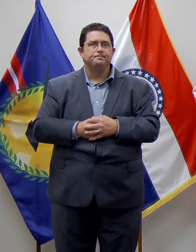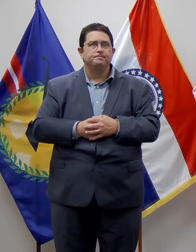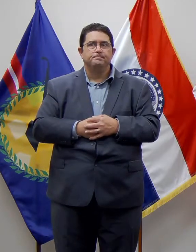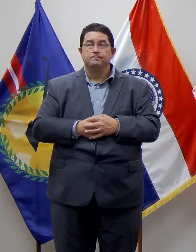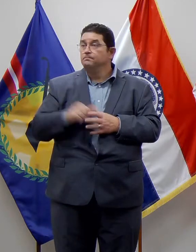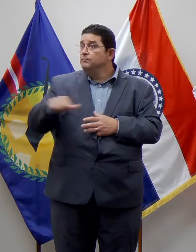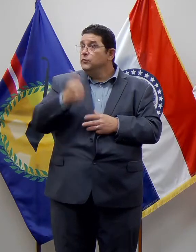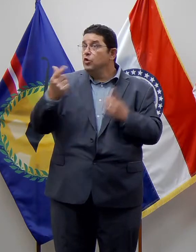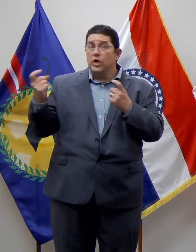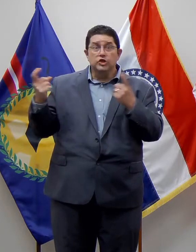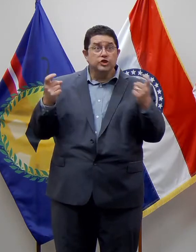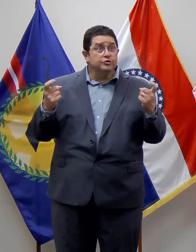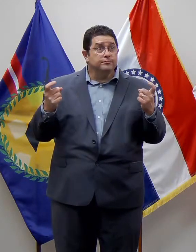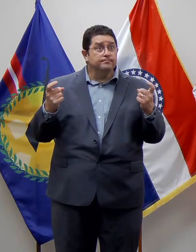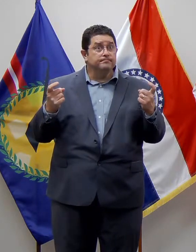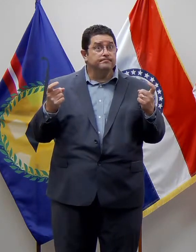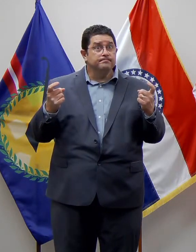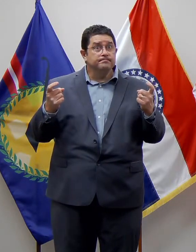Any other questions?